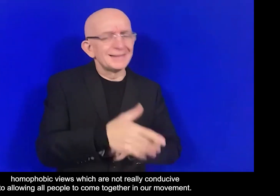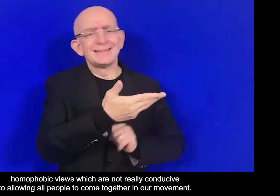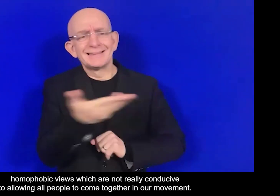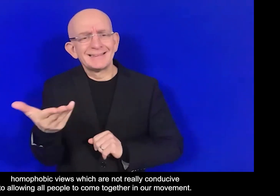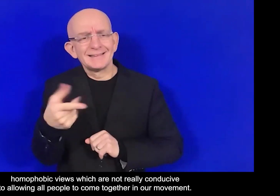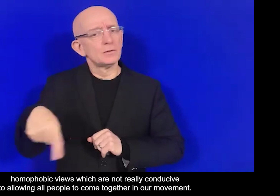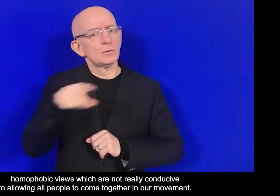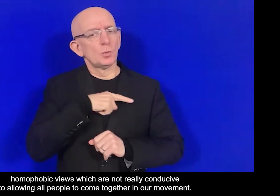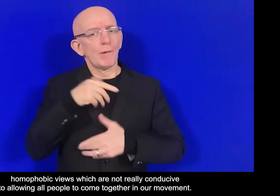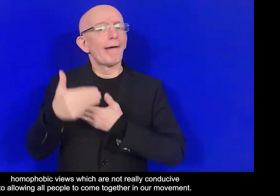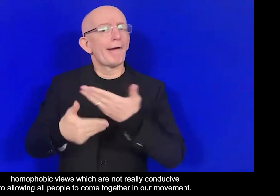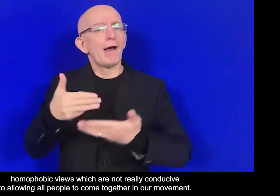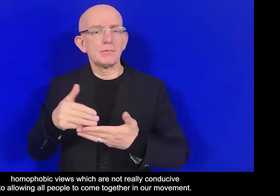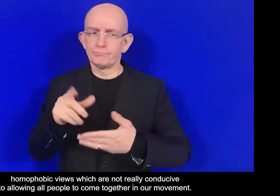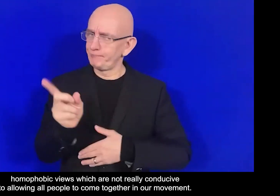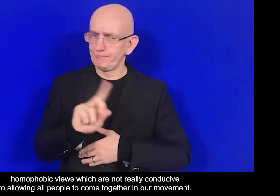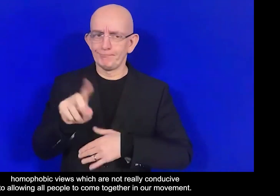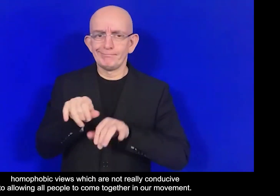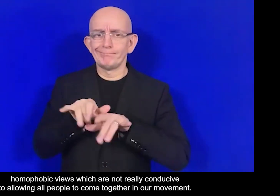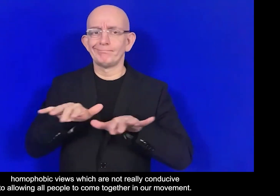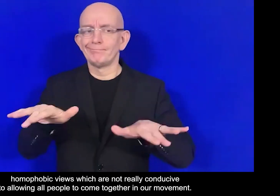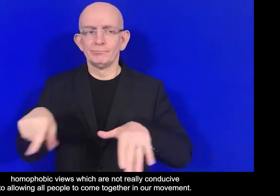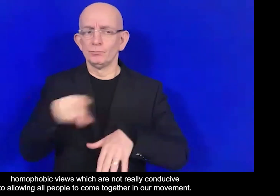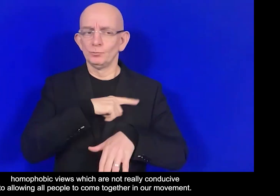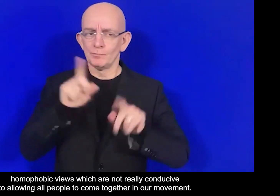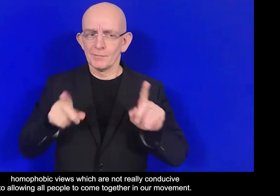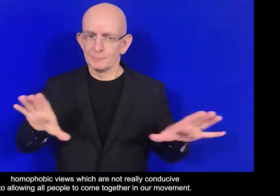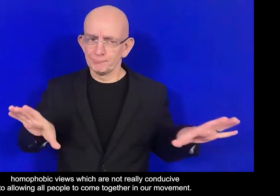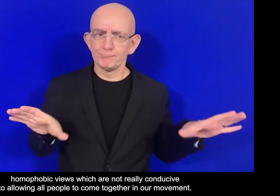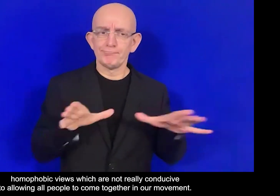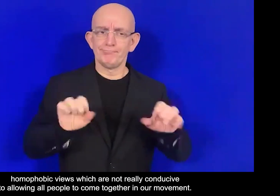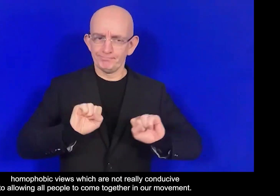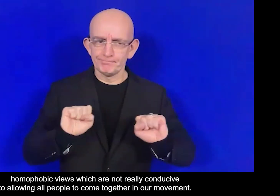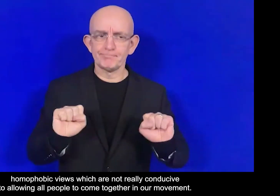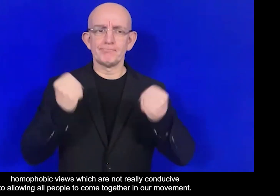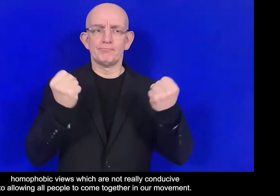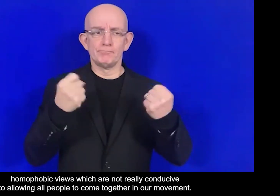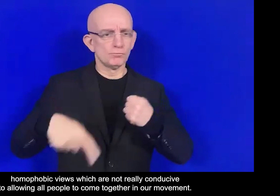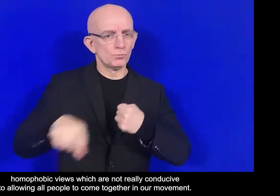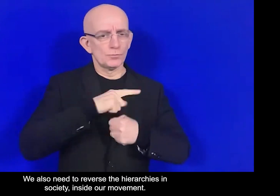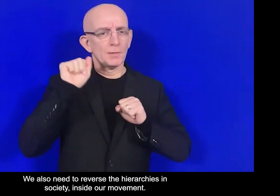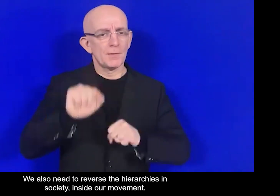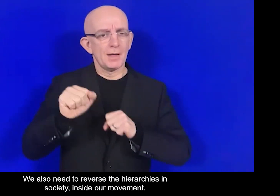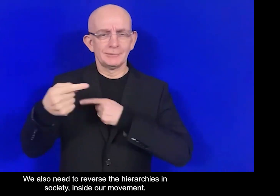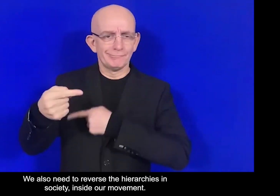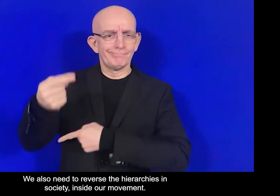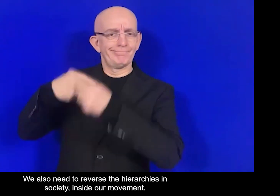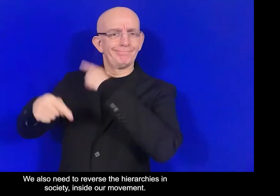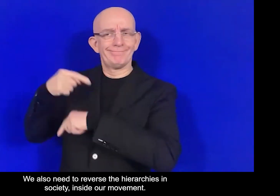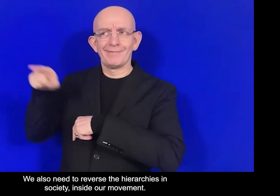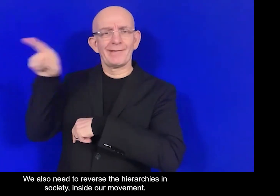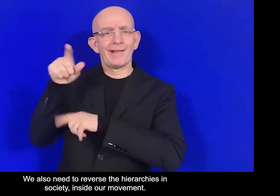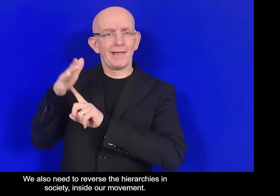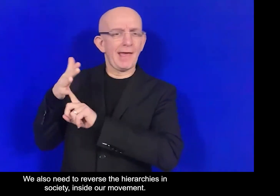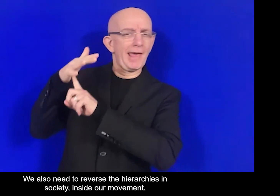really conducive to allowing all people to come together in our movement. We also need to reverse